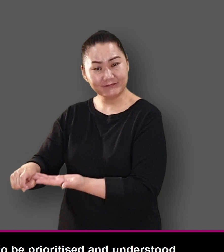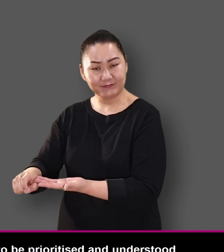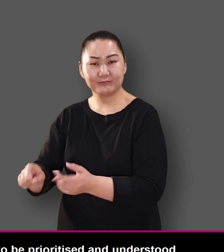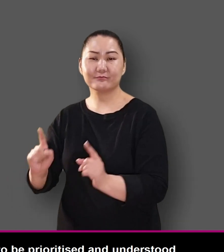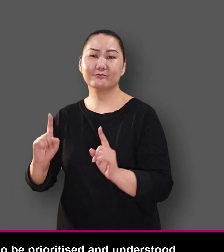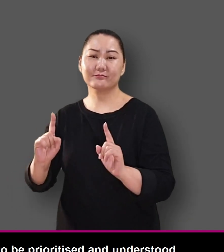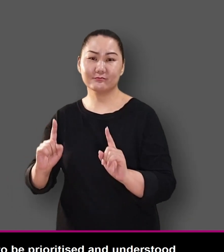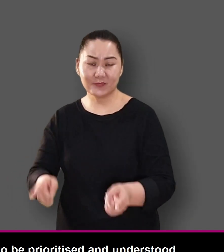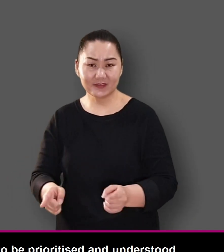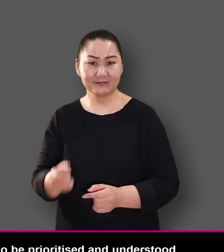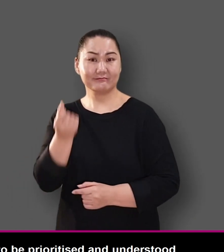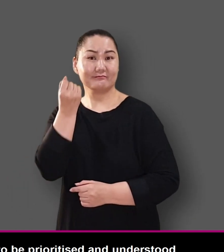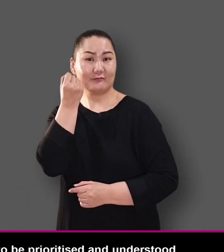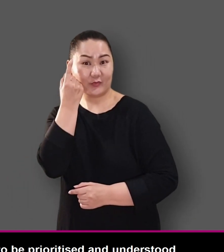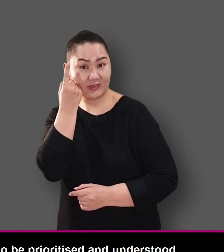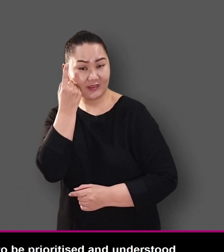and understood